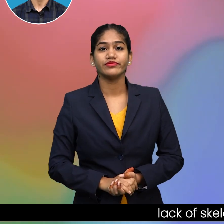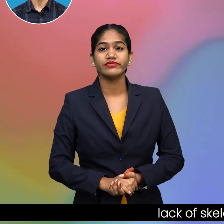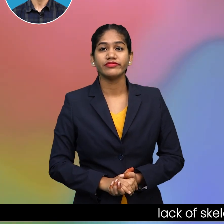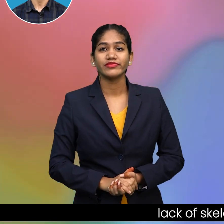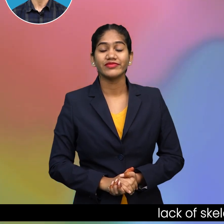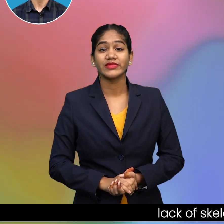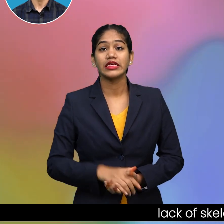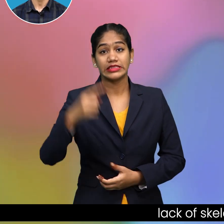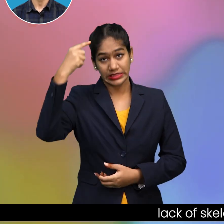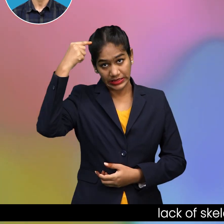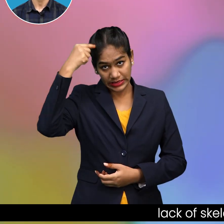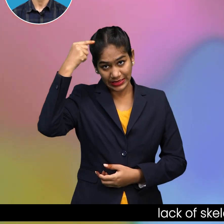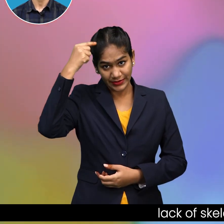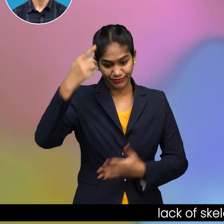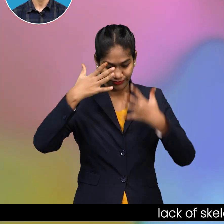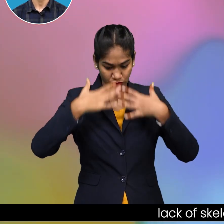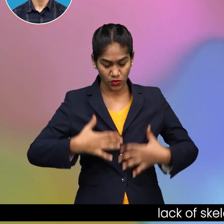lack of skeletal development,